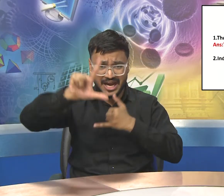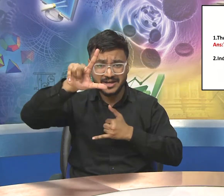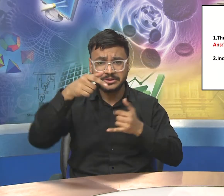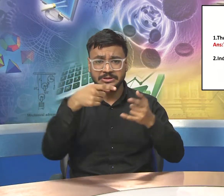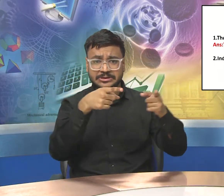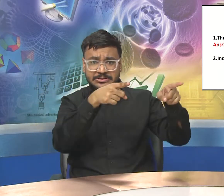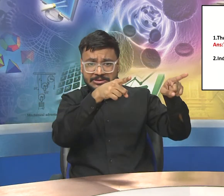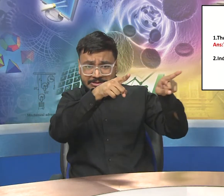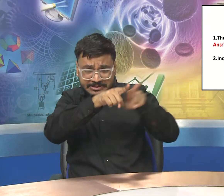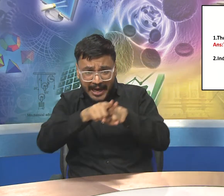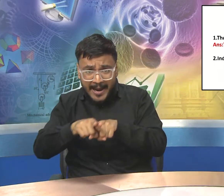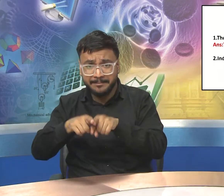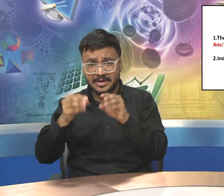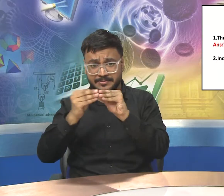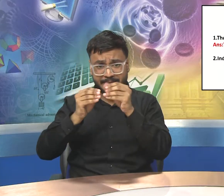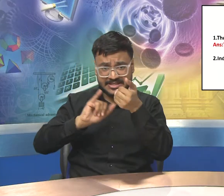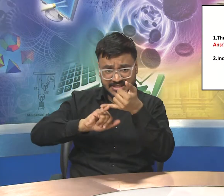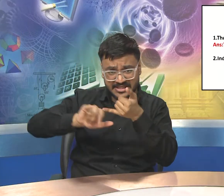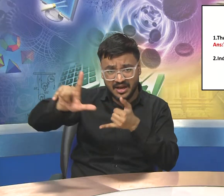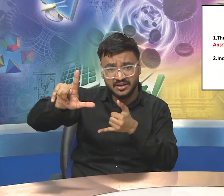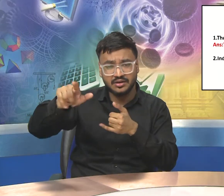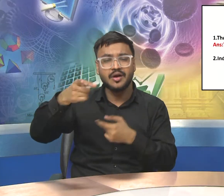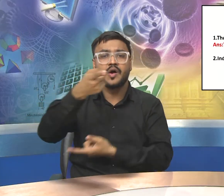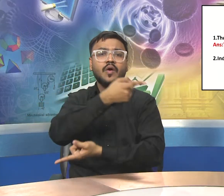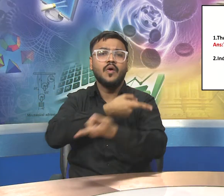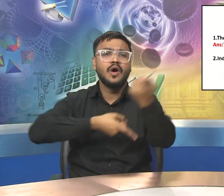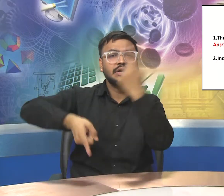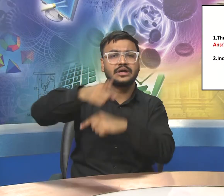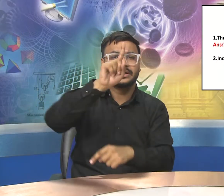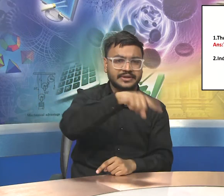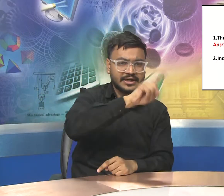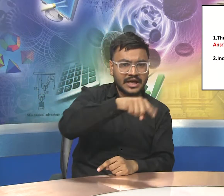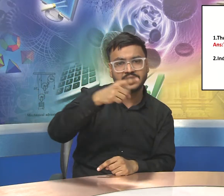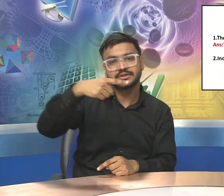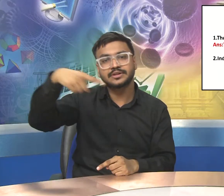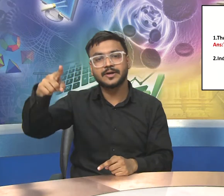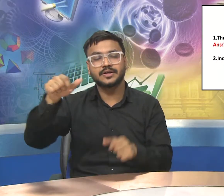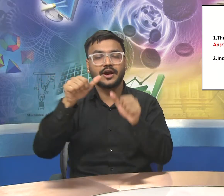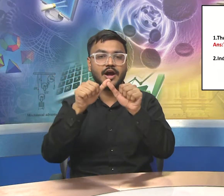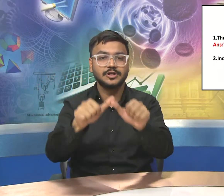Second, India ISL is very similar to BSL?